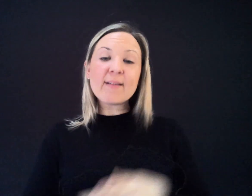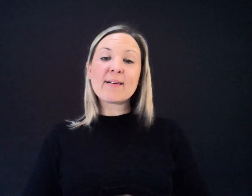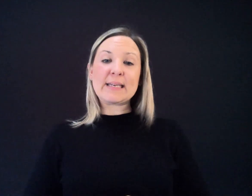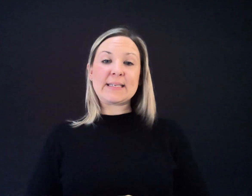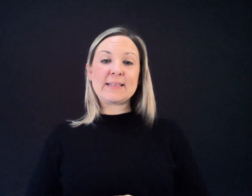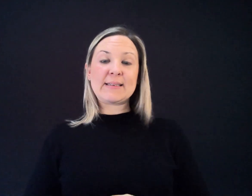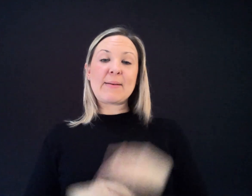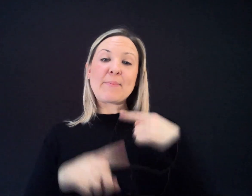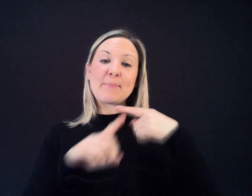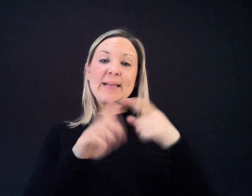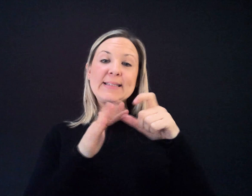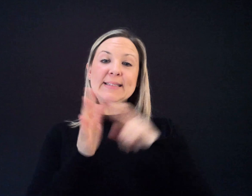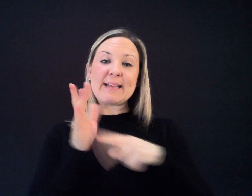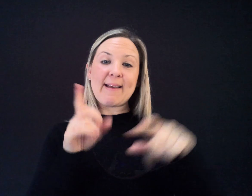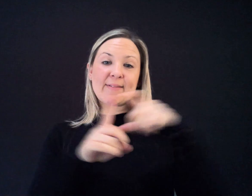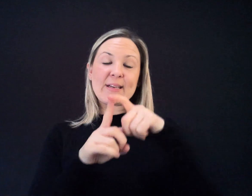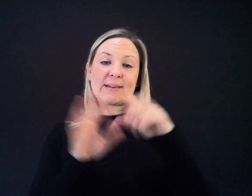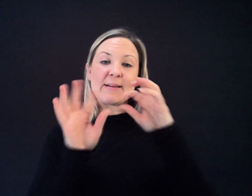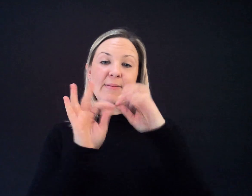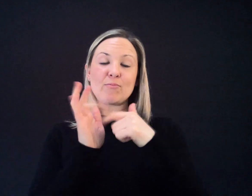and David Brown from the US.